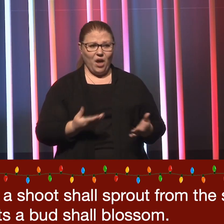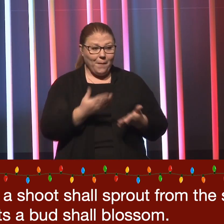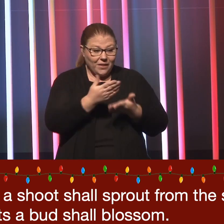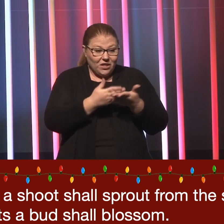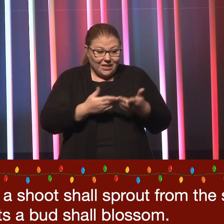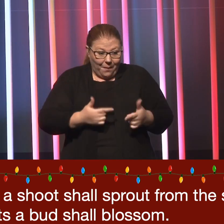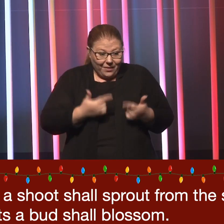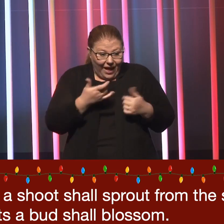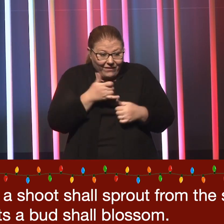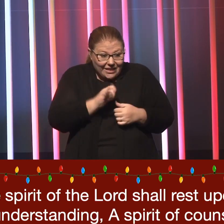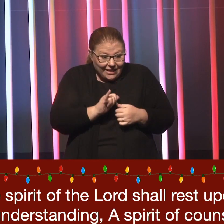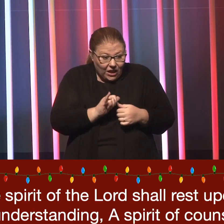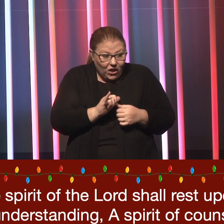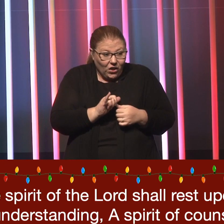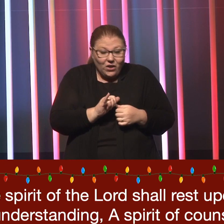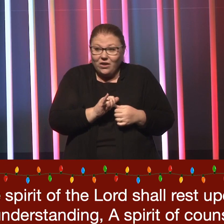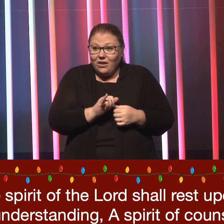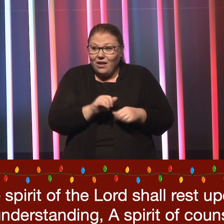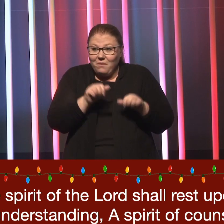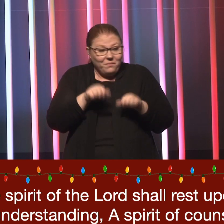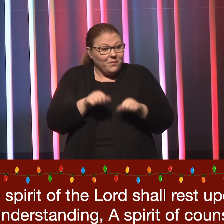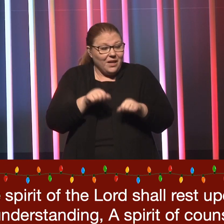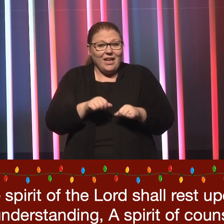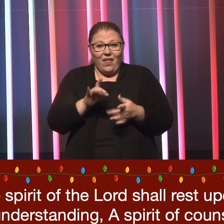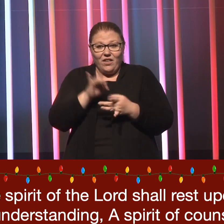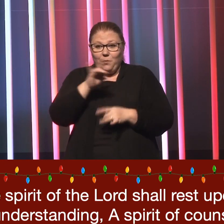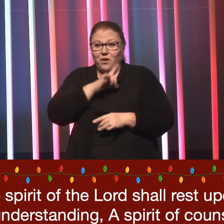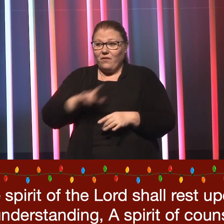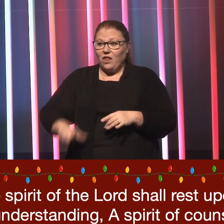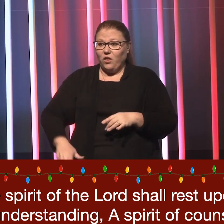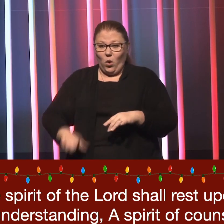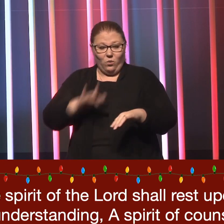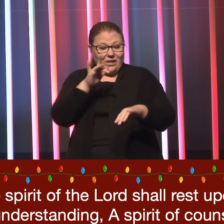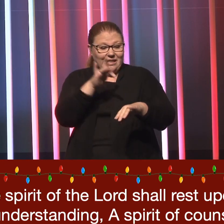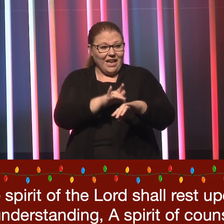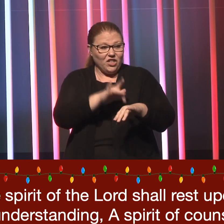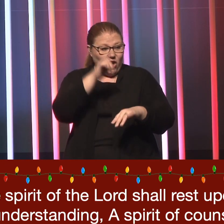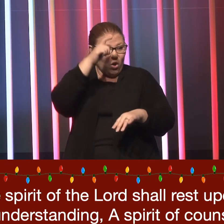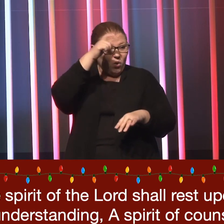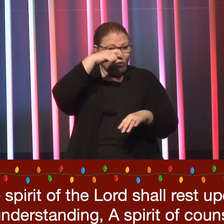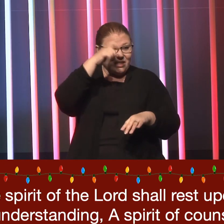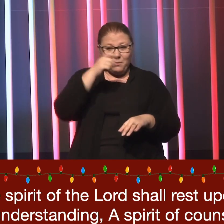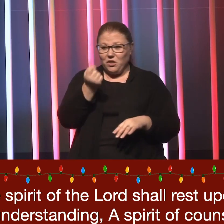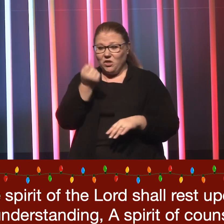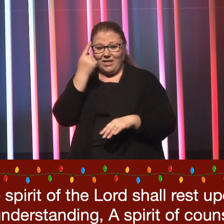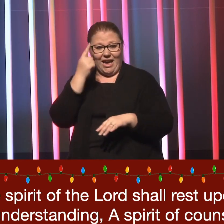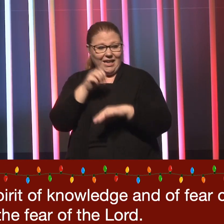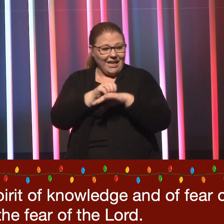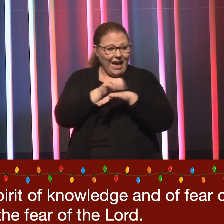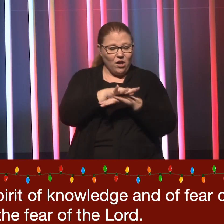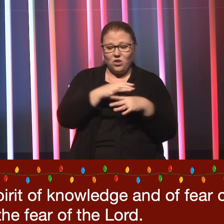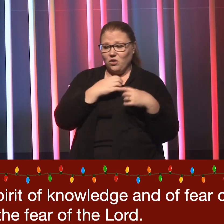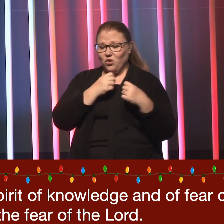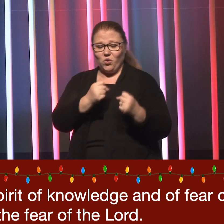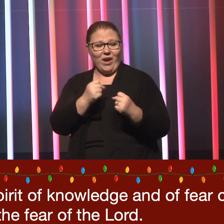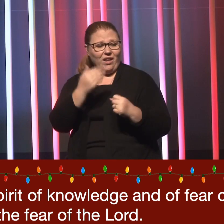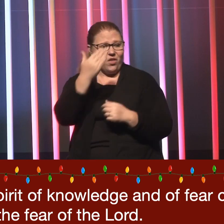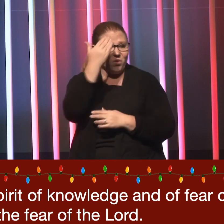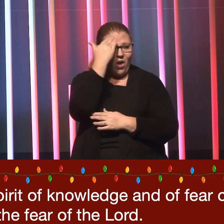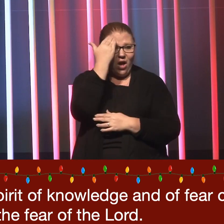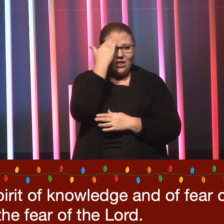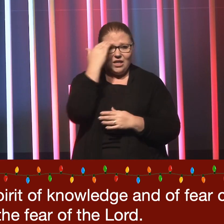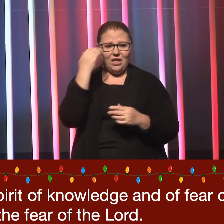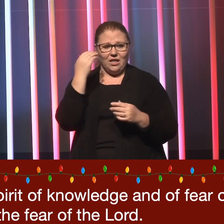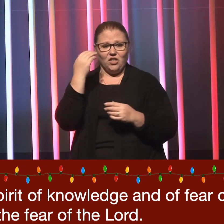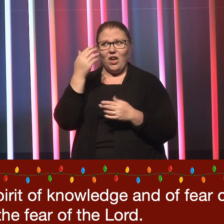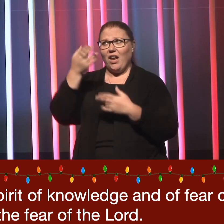life. And the Spirit of the Lord will rest upon him, a spirit of wisdom and of understanding, a spirit of counsel and of strength, a spirit of knowledge and